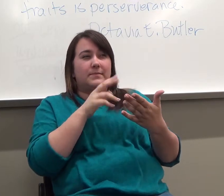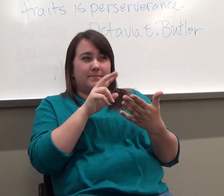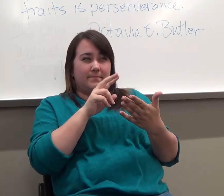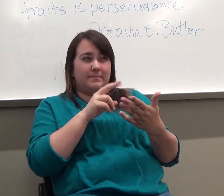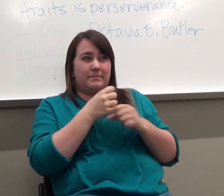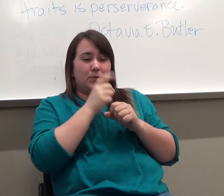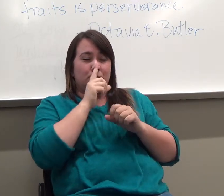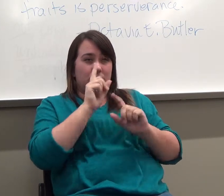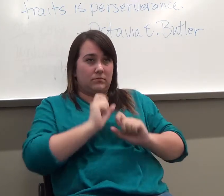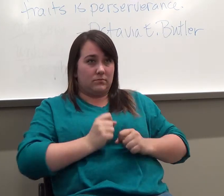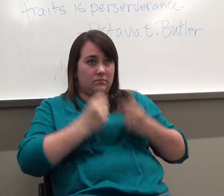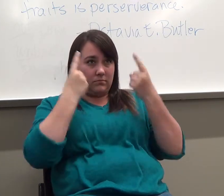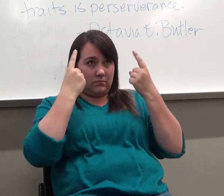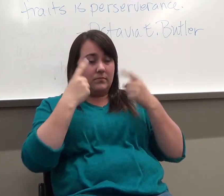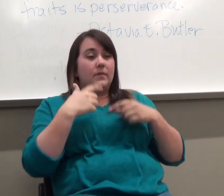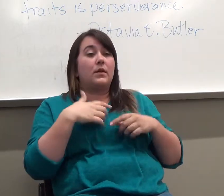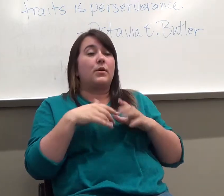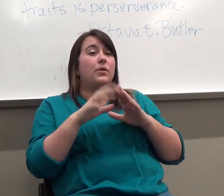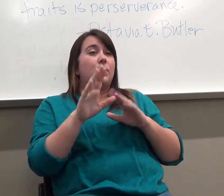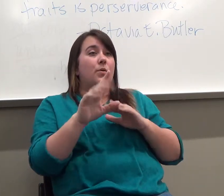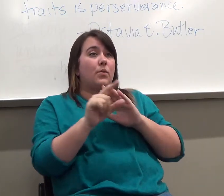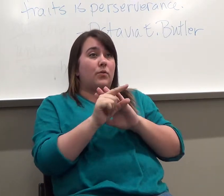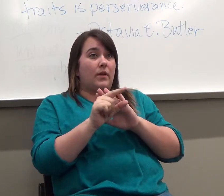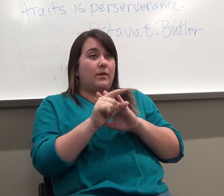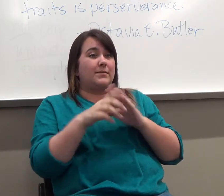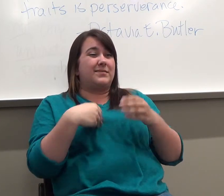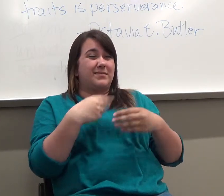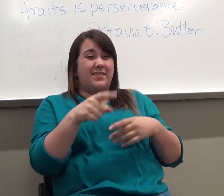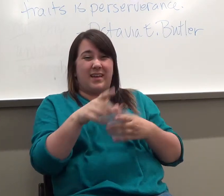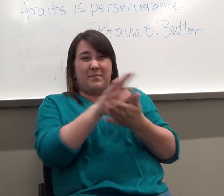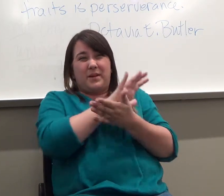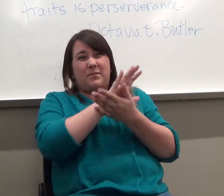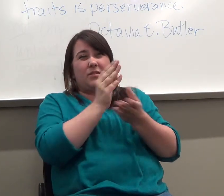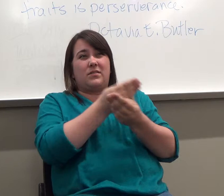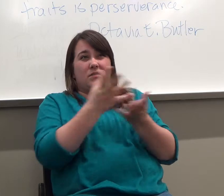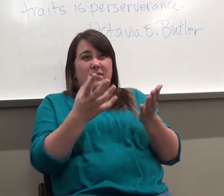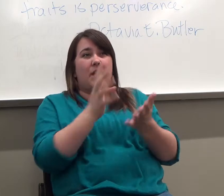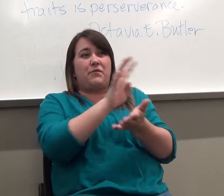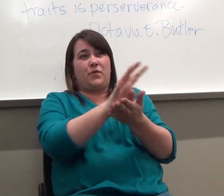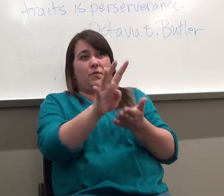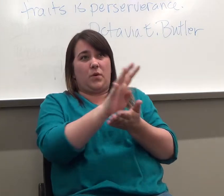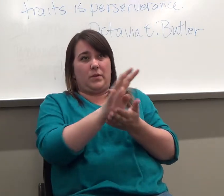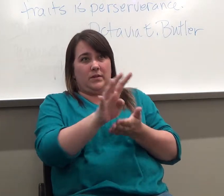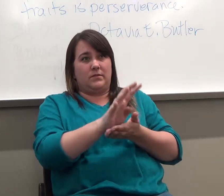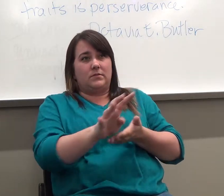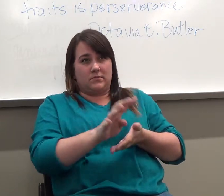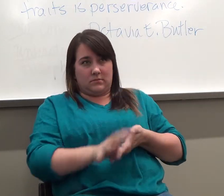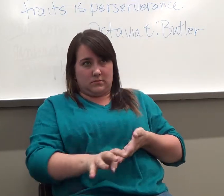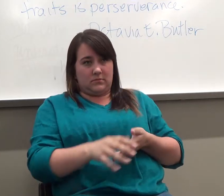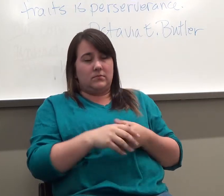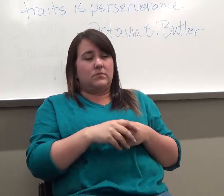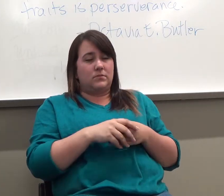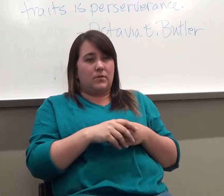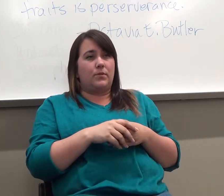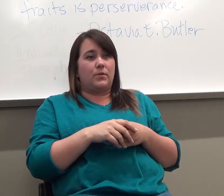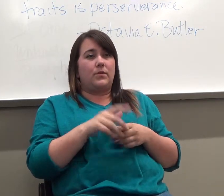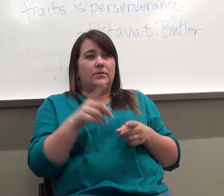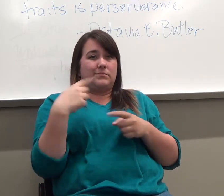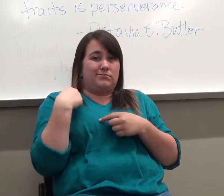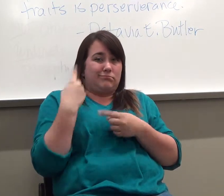said, the grades, I give you these grade sheets once every 4 weeks. So this is the first one.